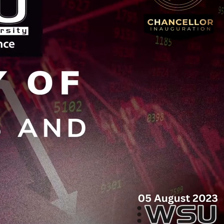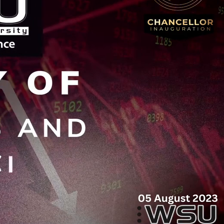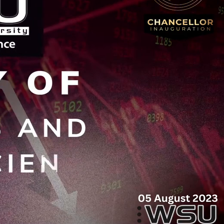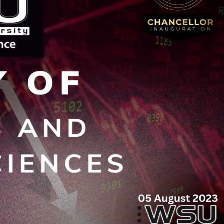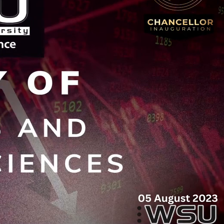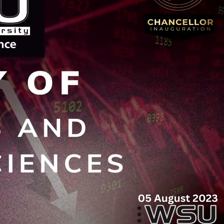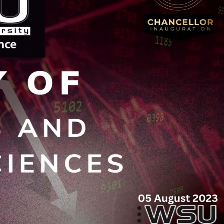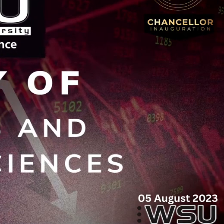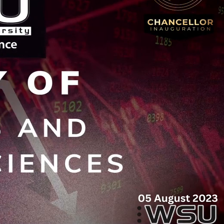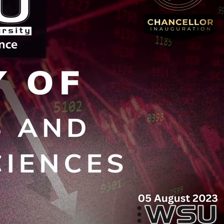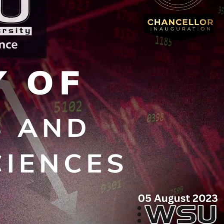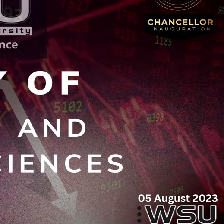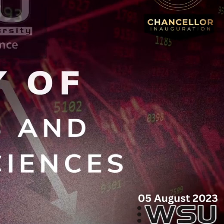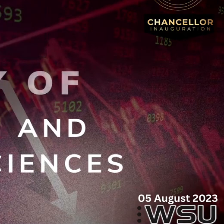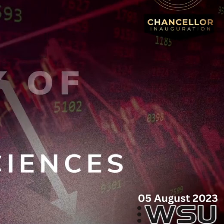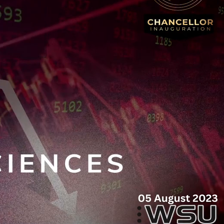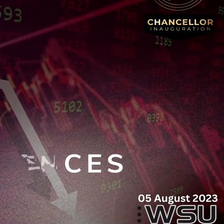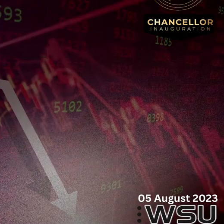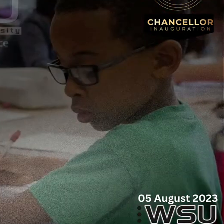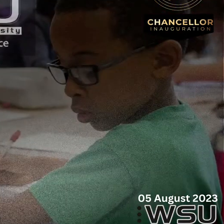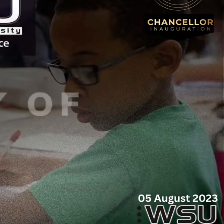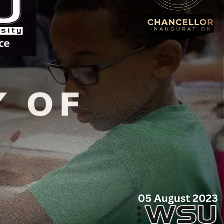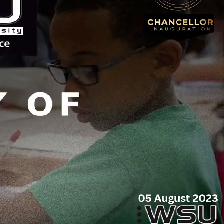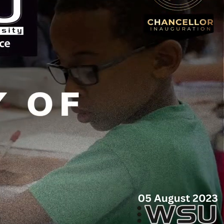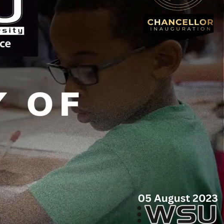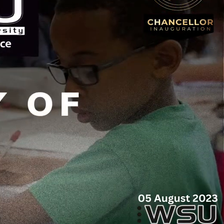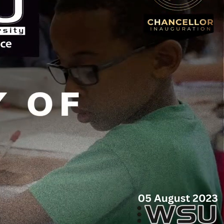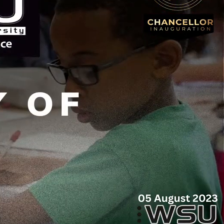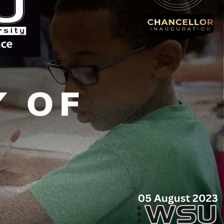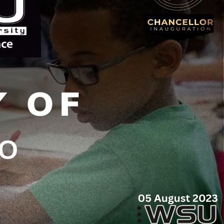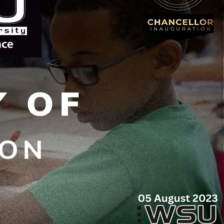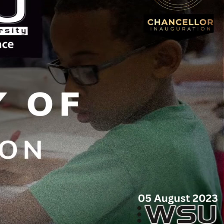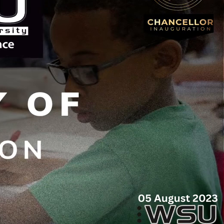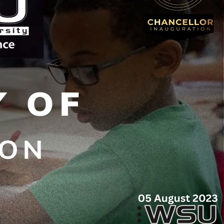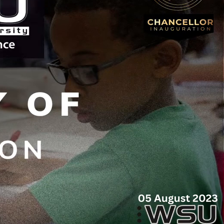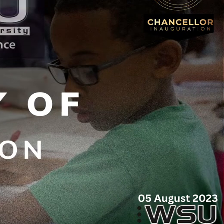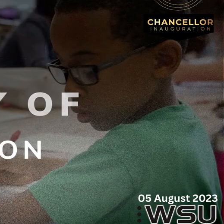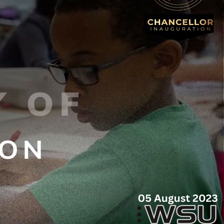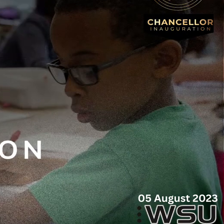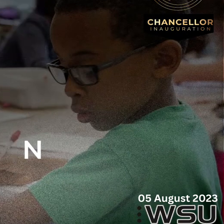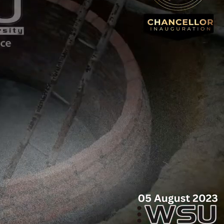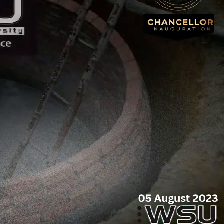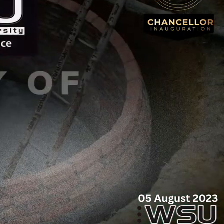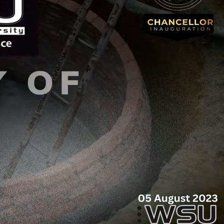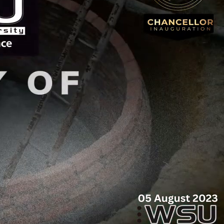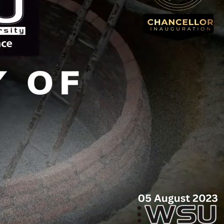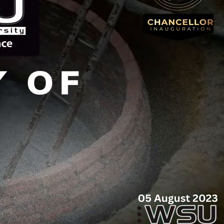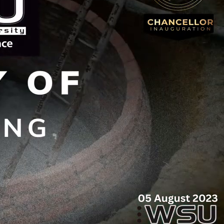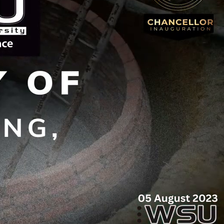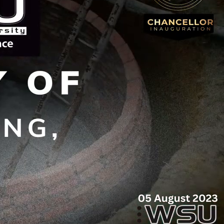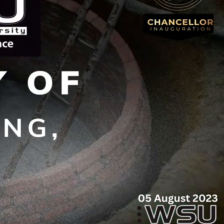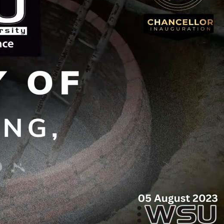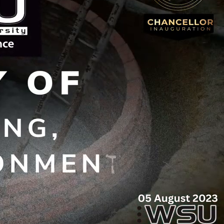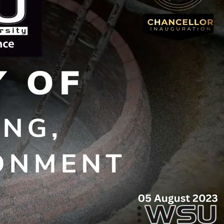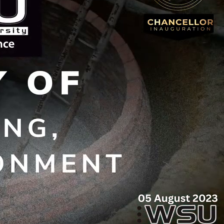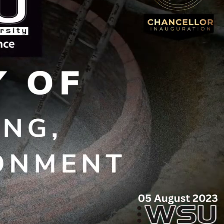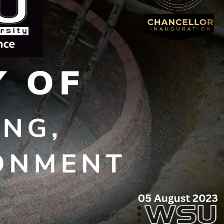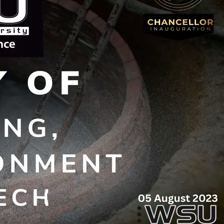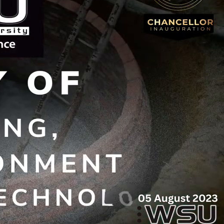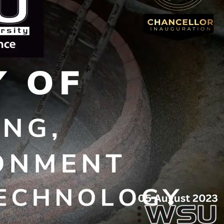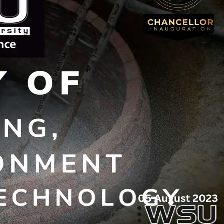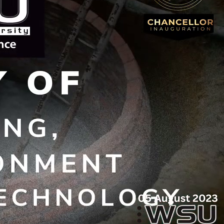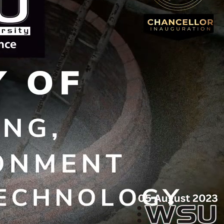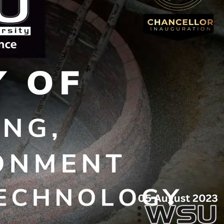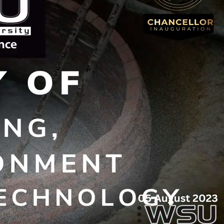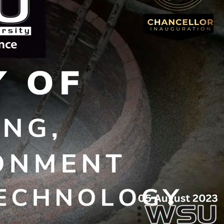and Financial Sciences, Faculty of Education, Faculty of Engineering, Built